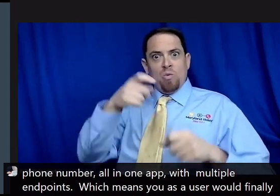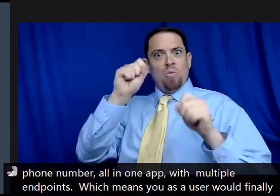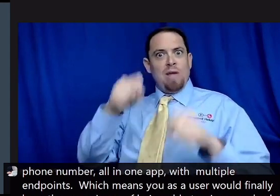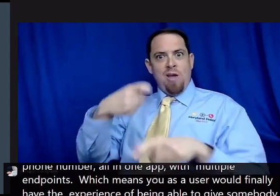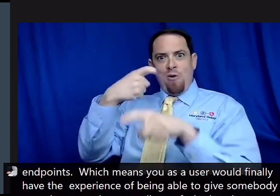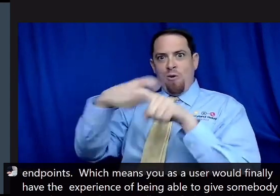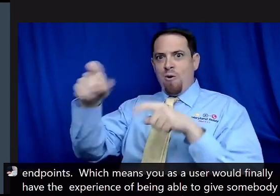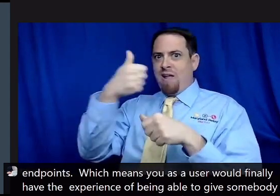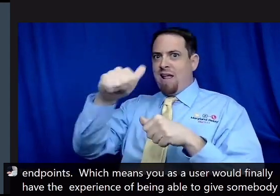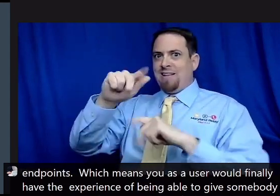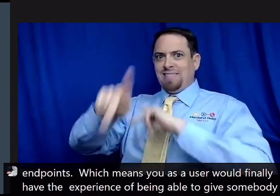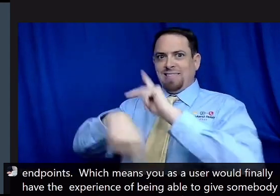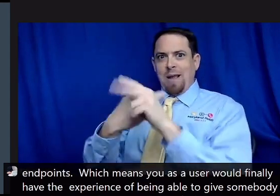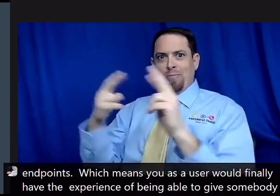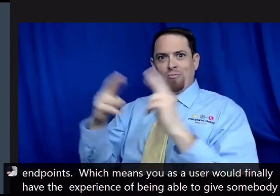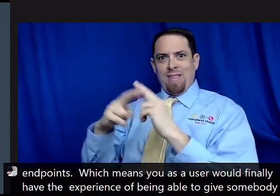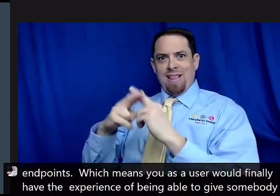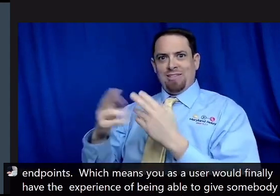via text.